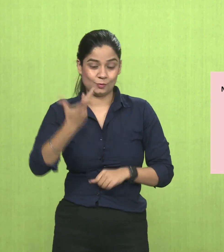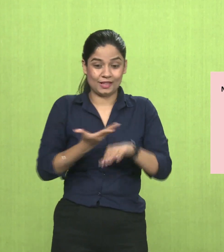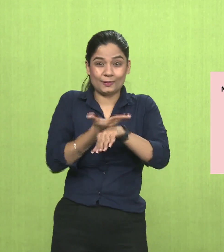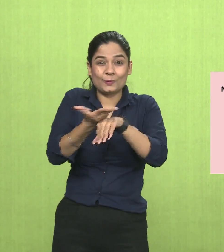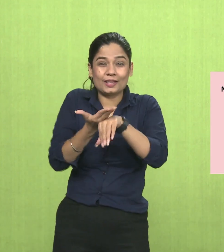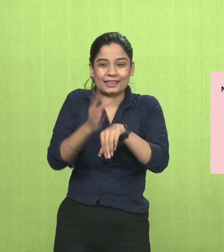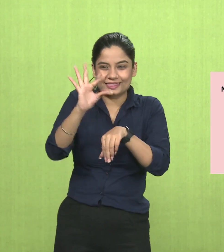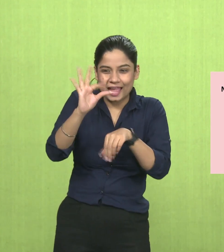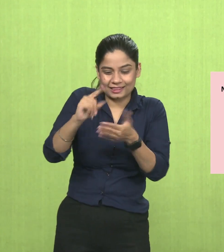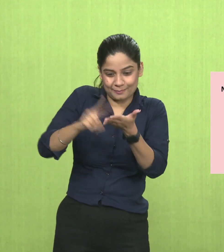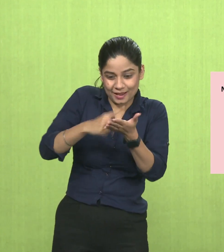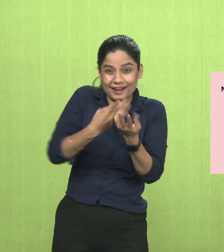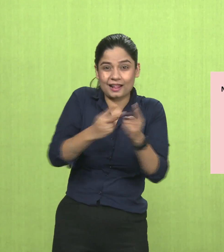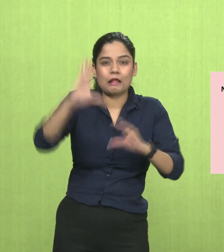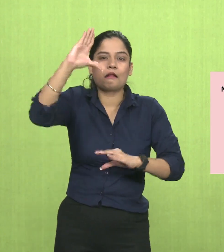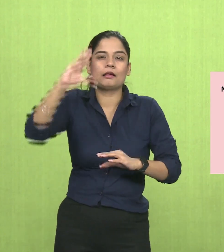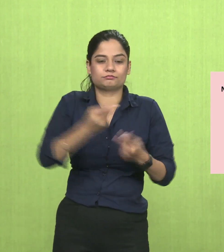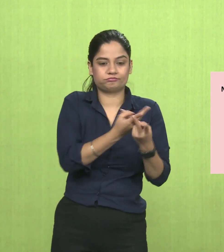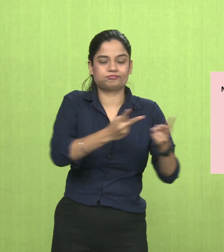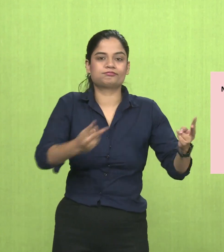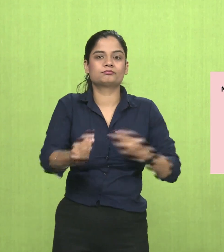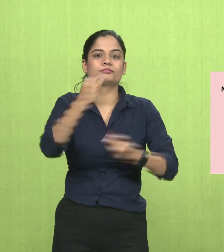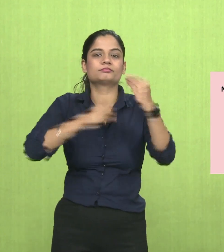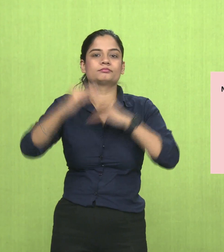low calories and low cholesterol.